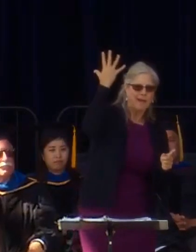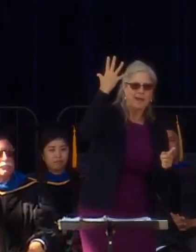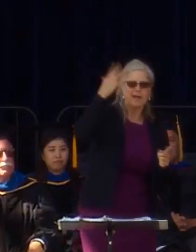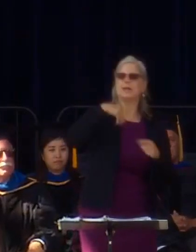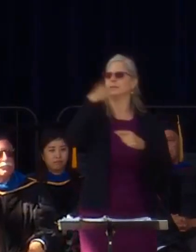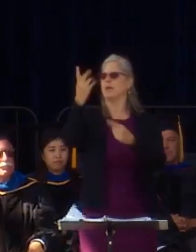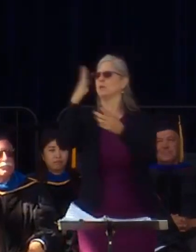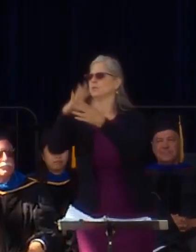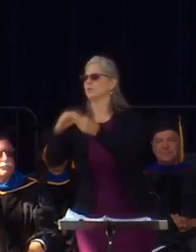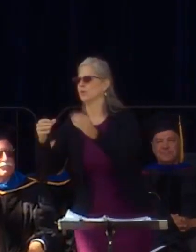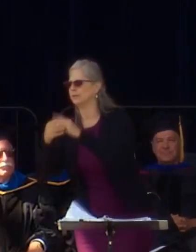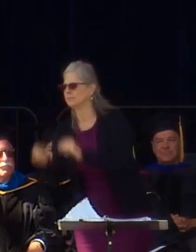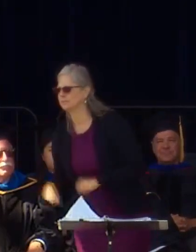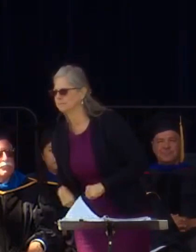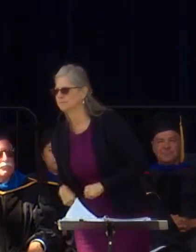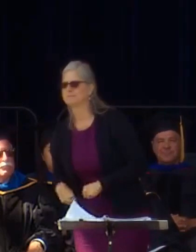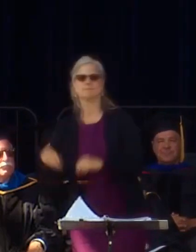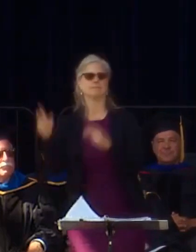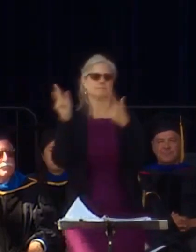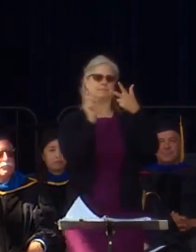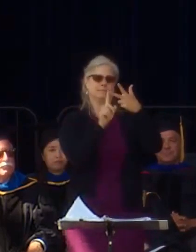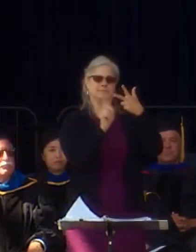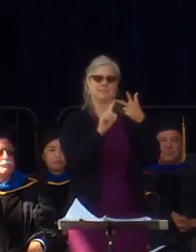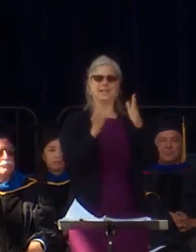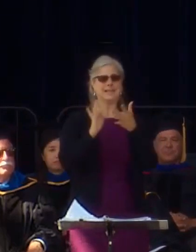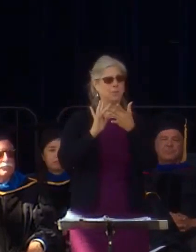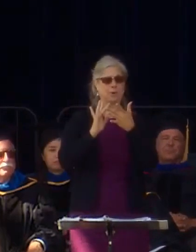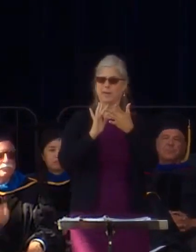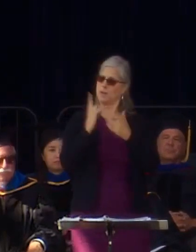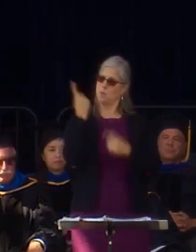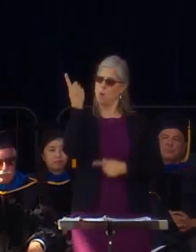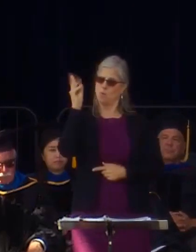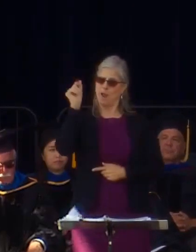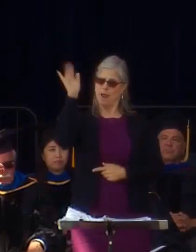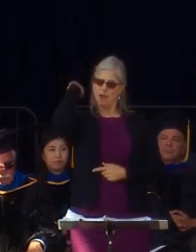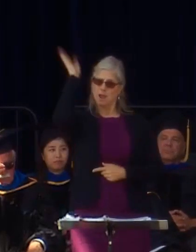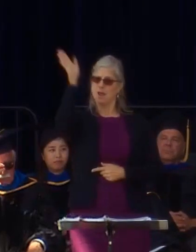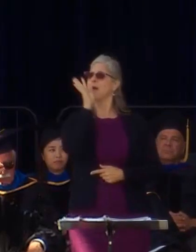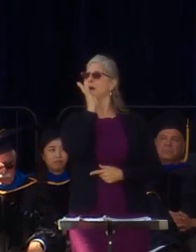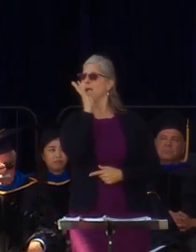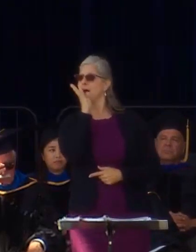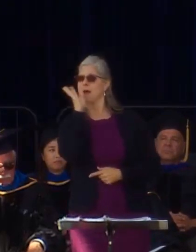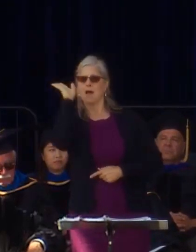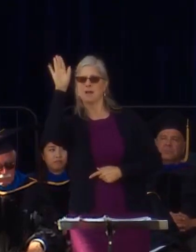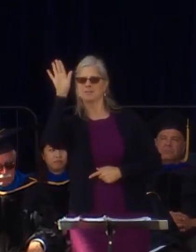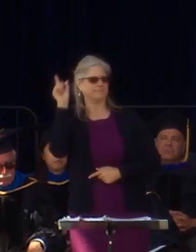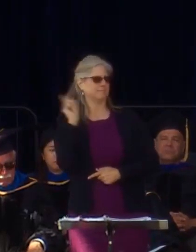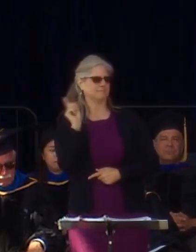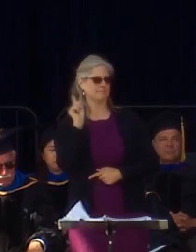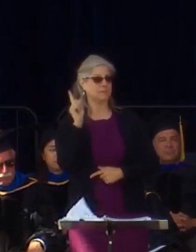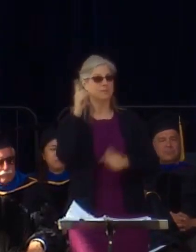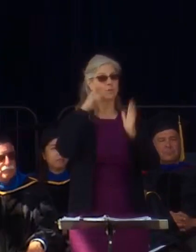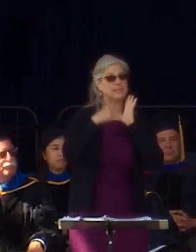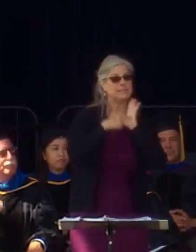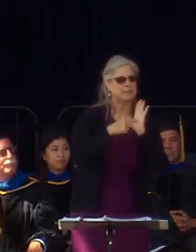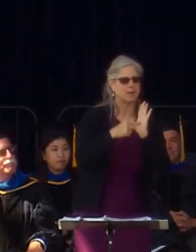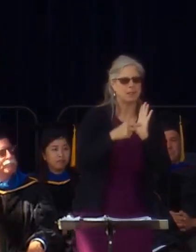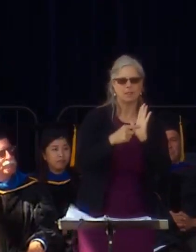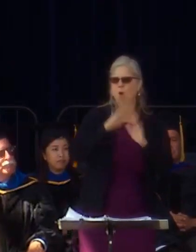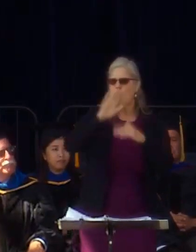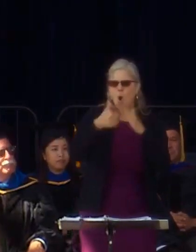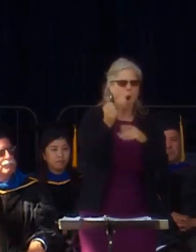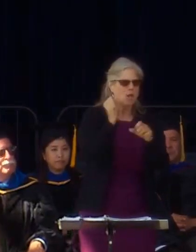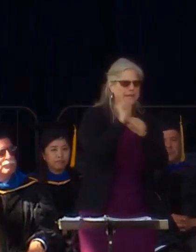Third, networking isn't a one-way street. For example, there are UCSB alums in